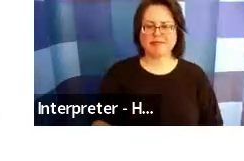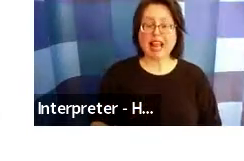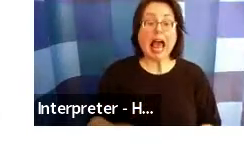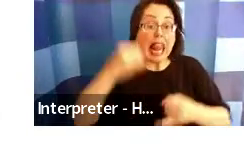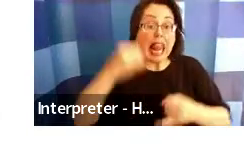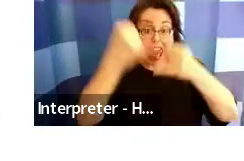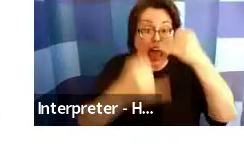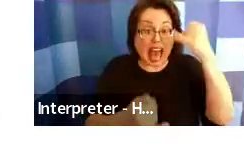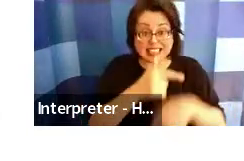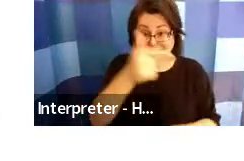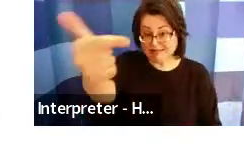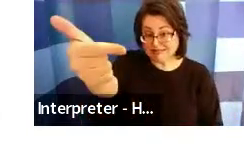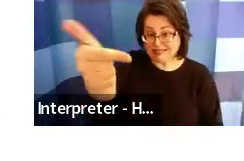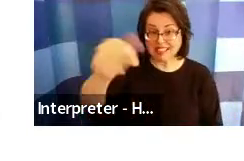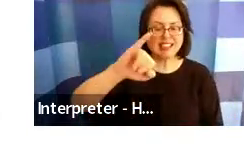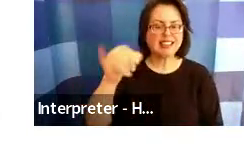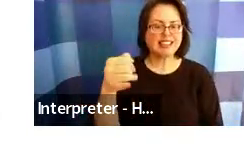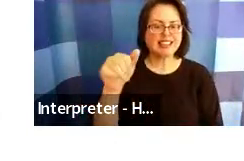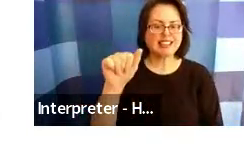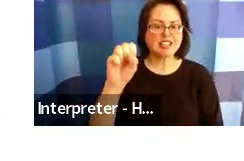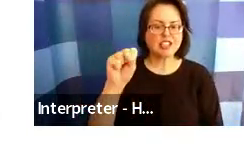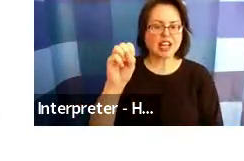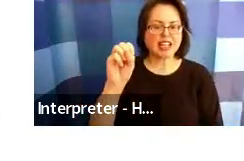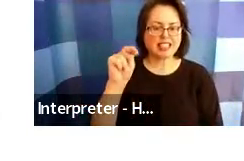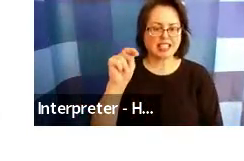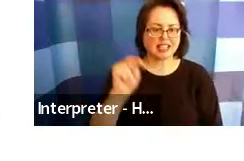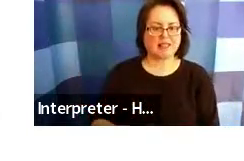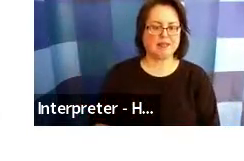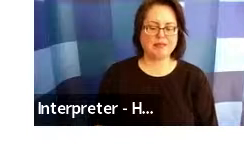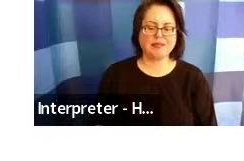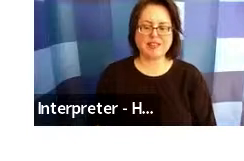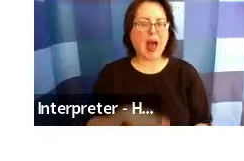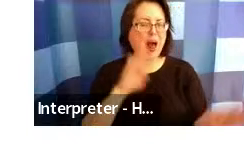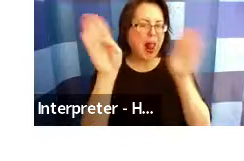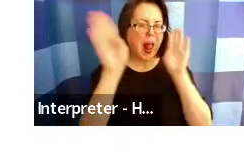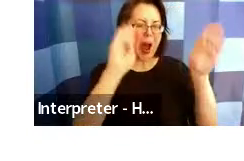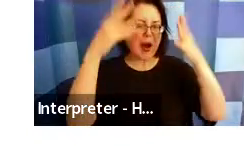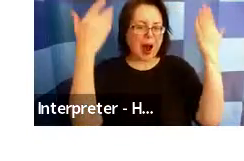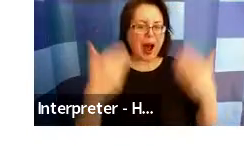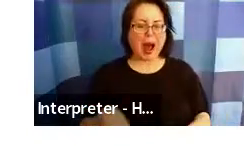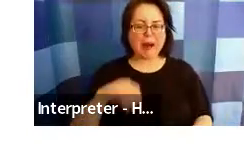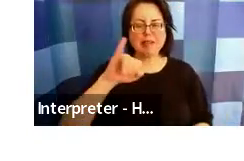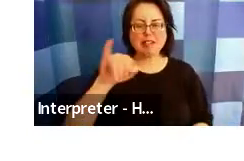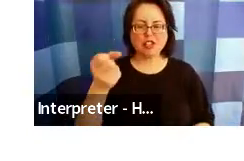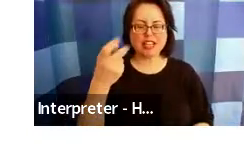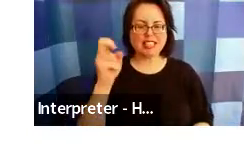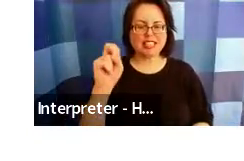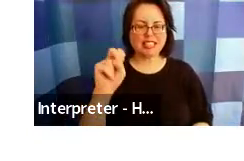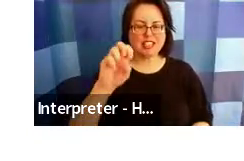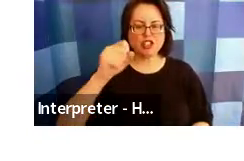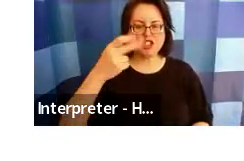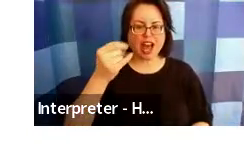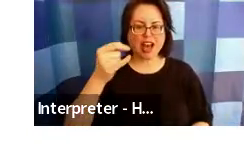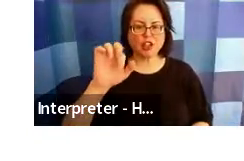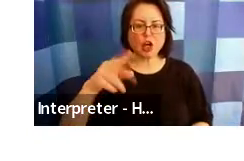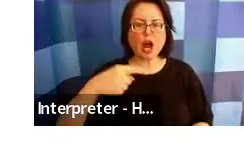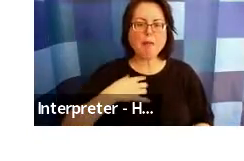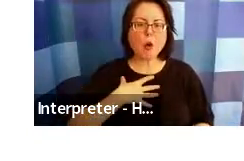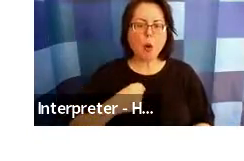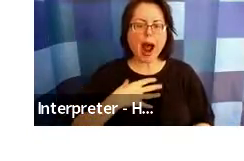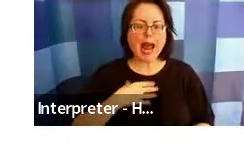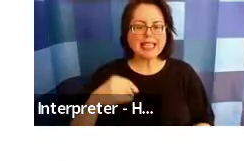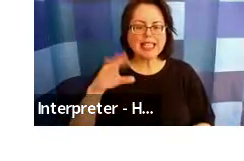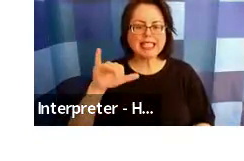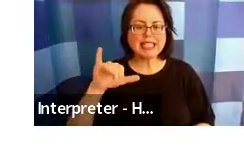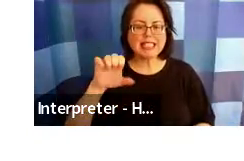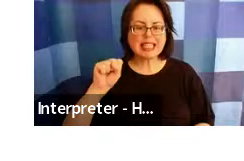to Jason. Hi, everyone. My name is Jason Shatner. I am a white cis male. I